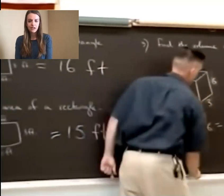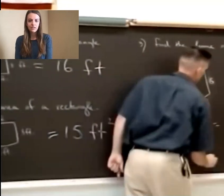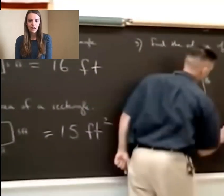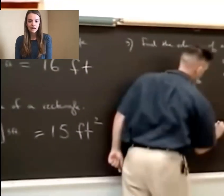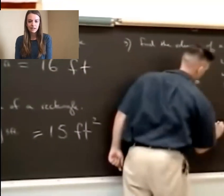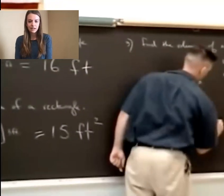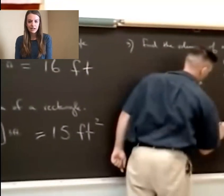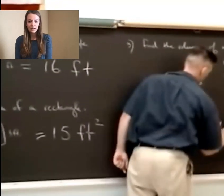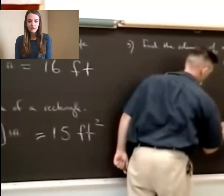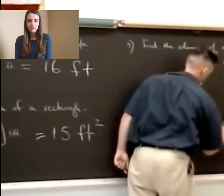and then adding it again.